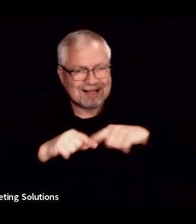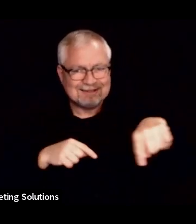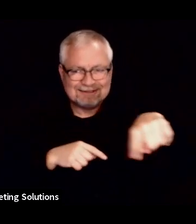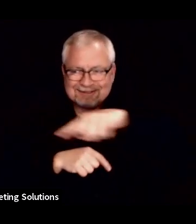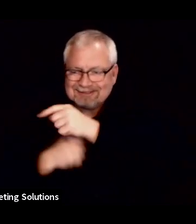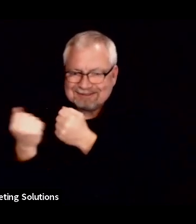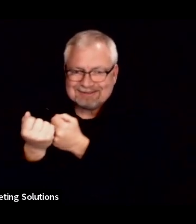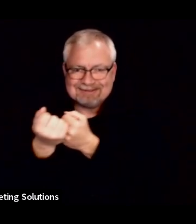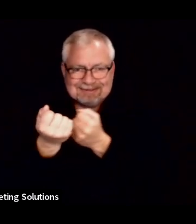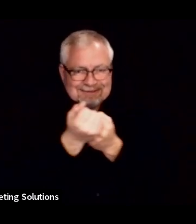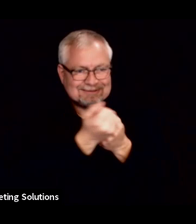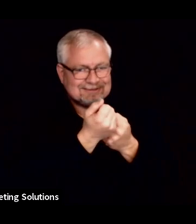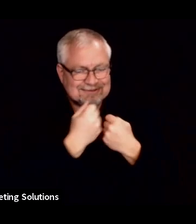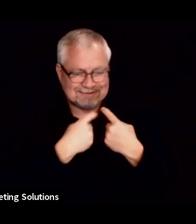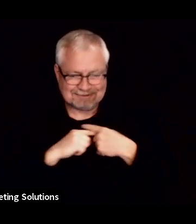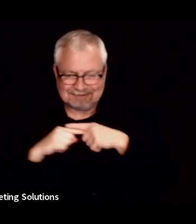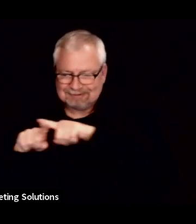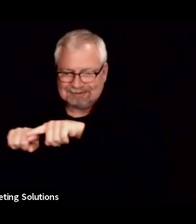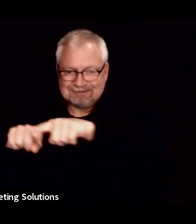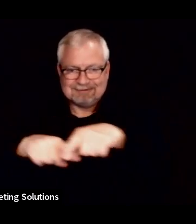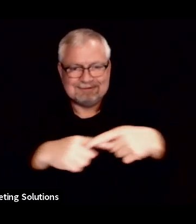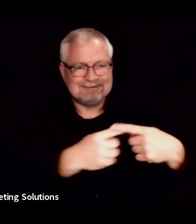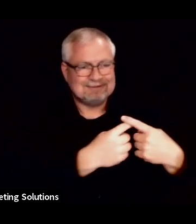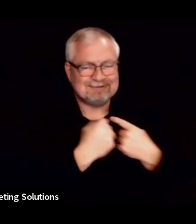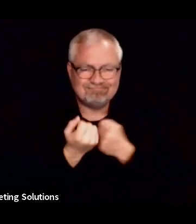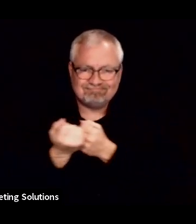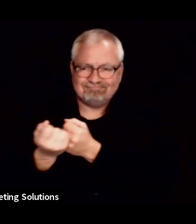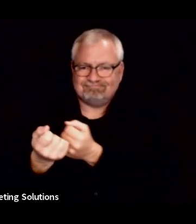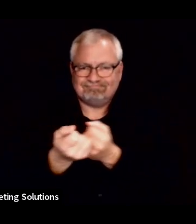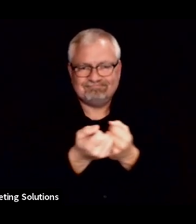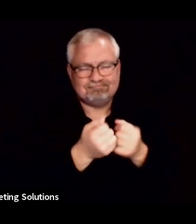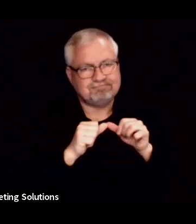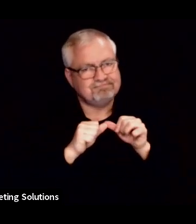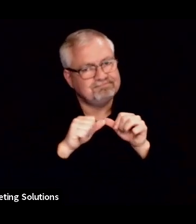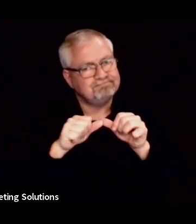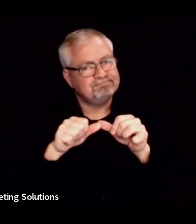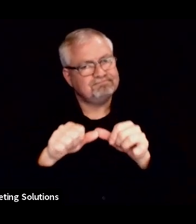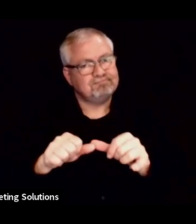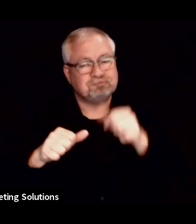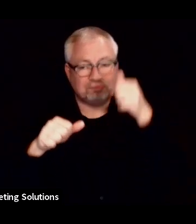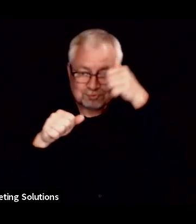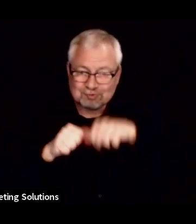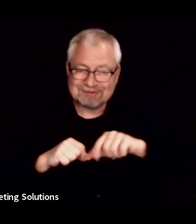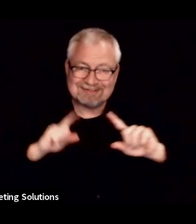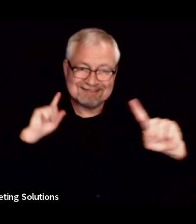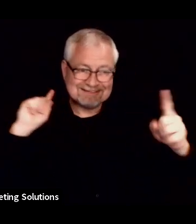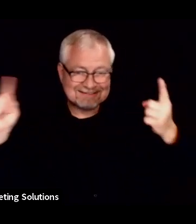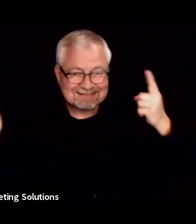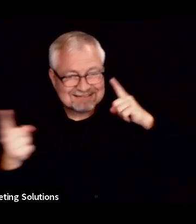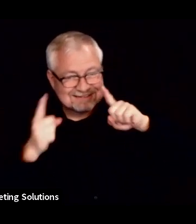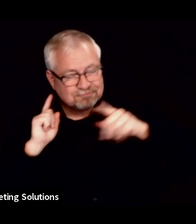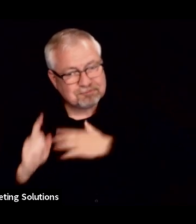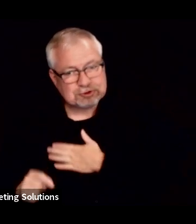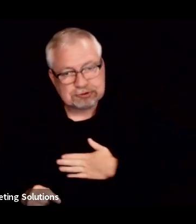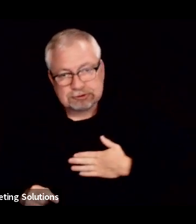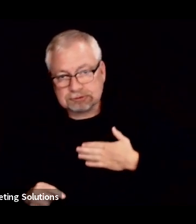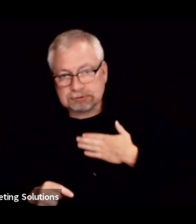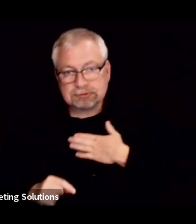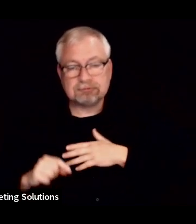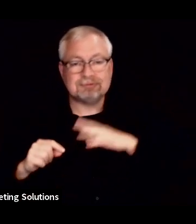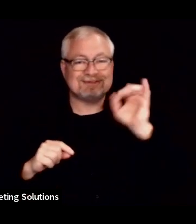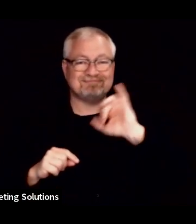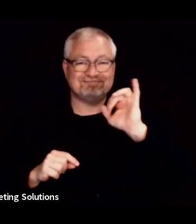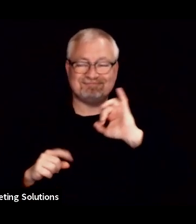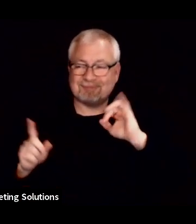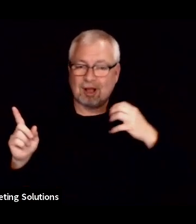be very careful about social distancing. And as Commissioner Malcolm also said, that when